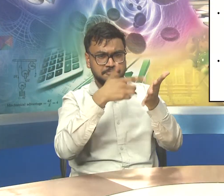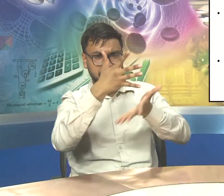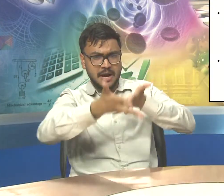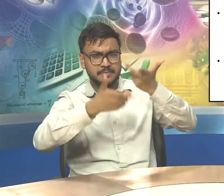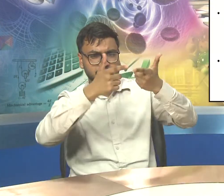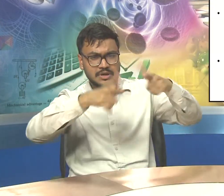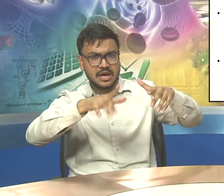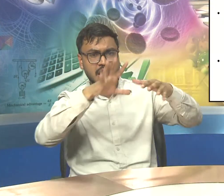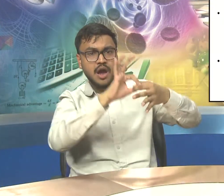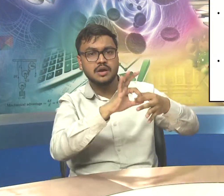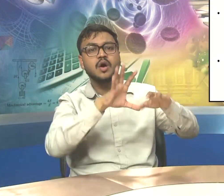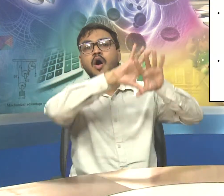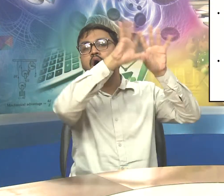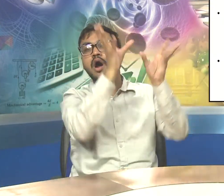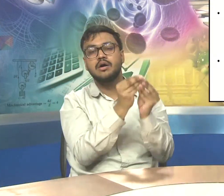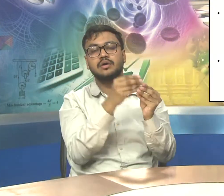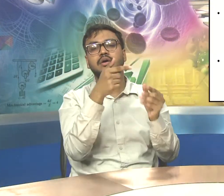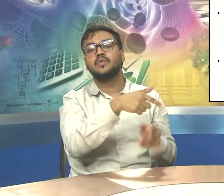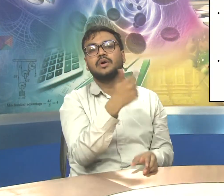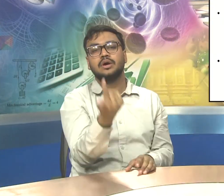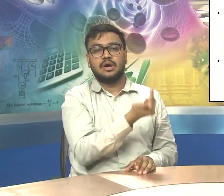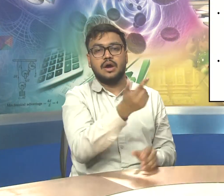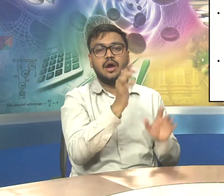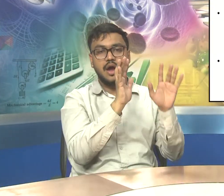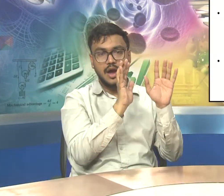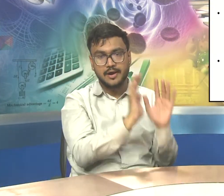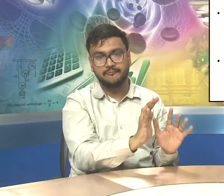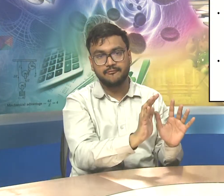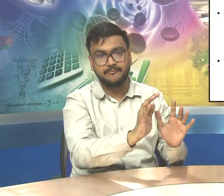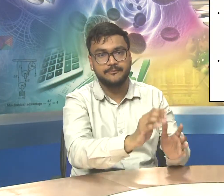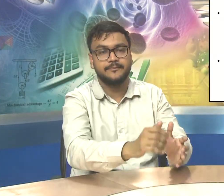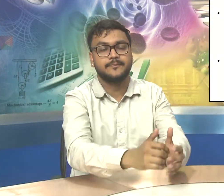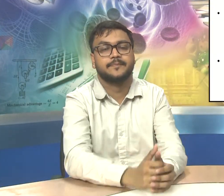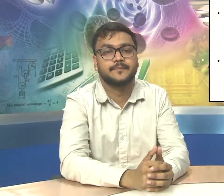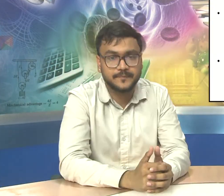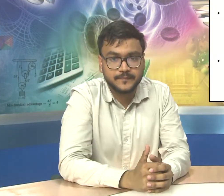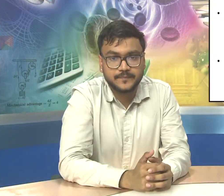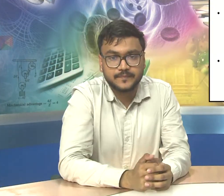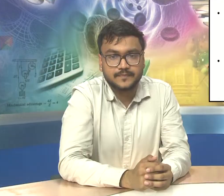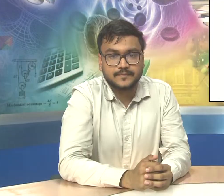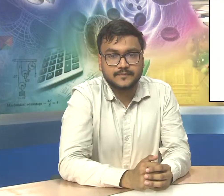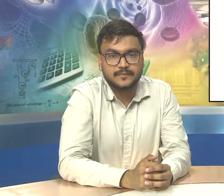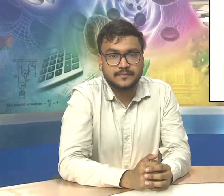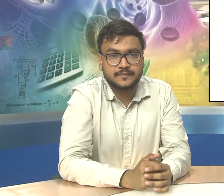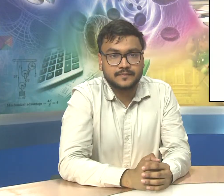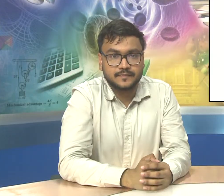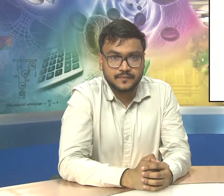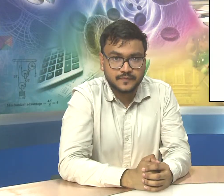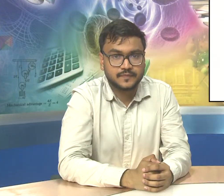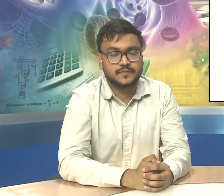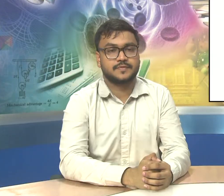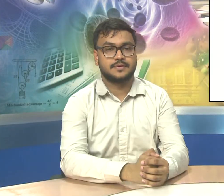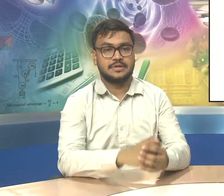meanings and handshapes, and so we can describe what sign language are.